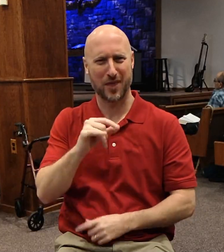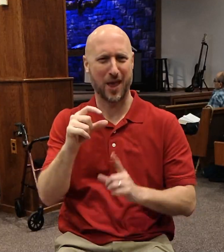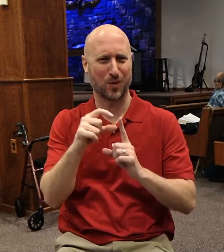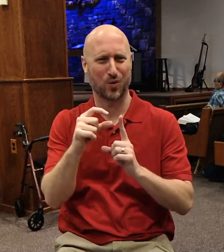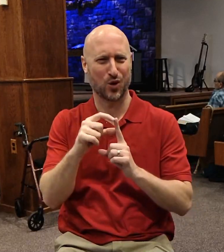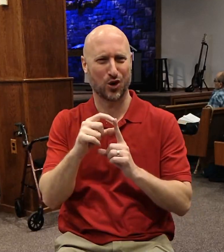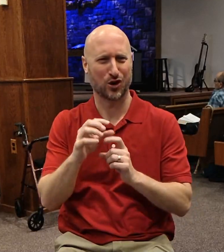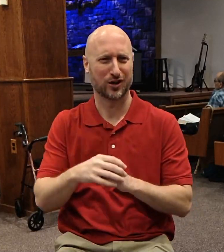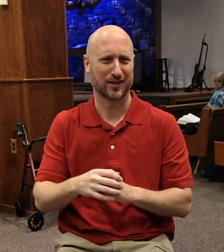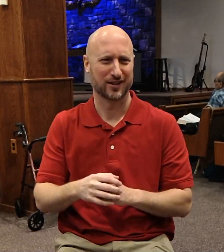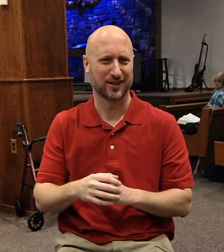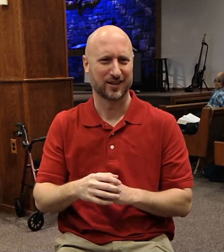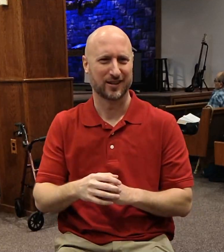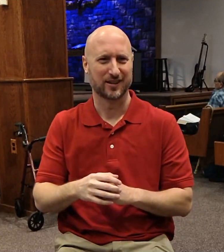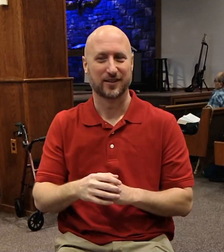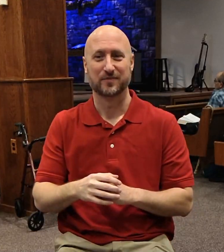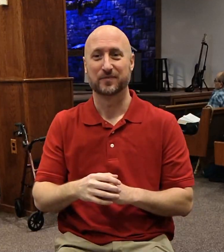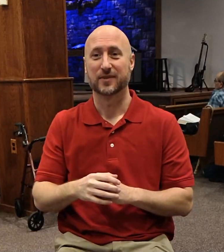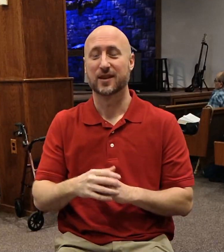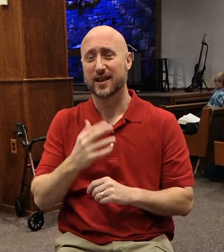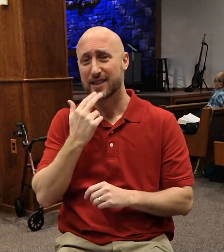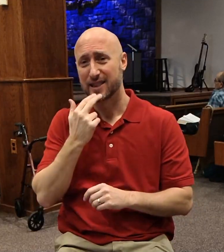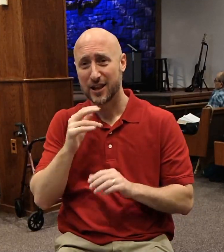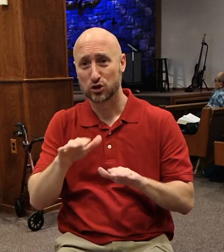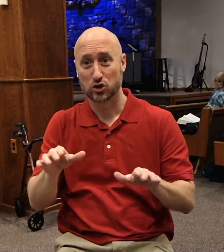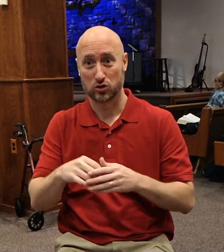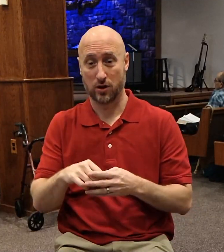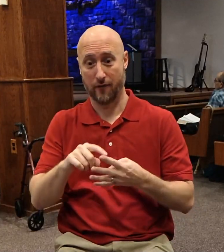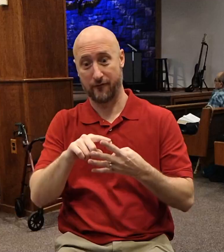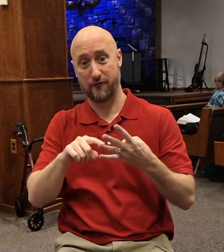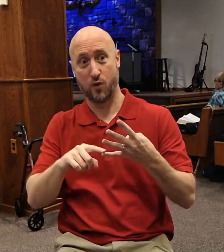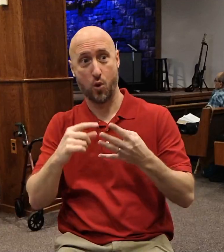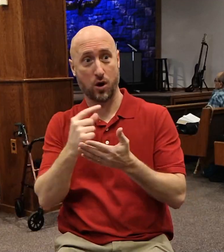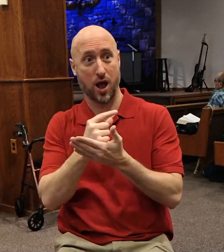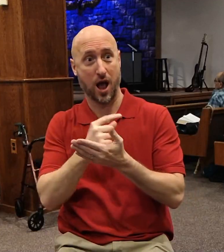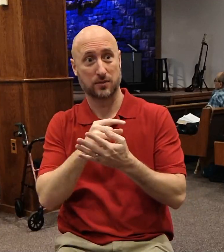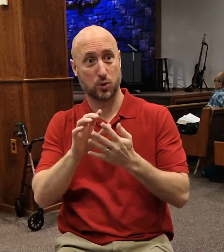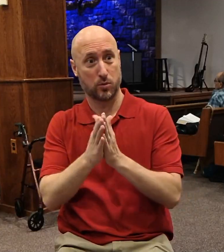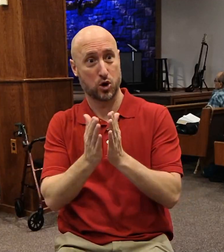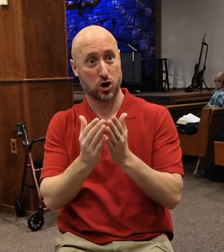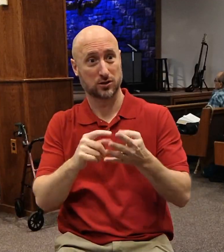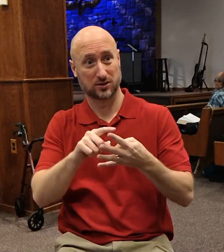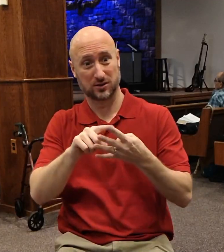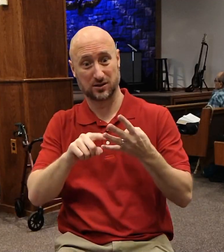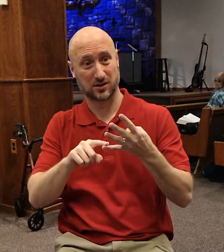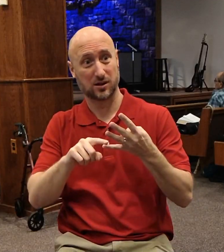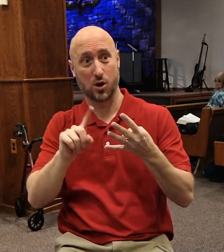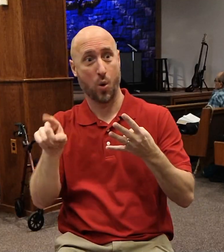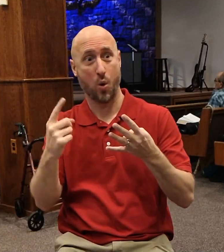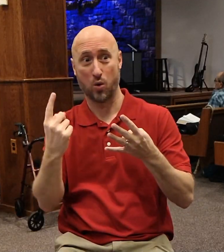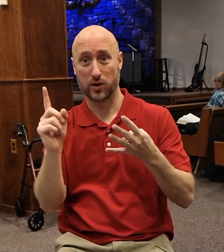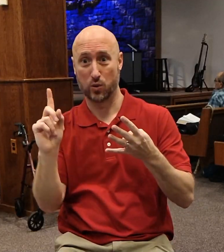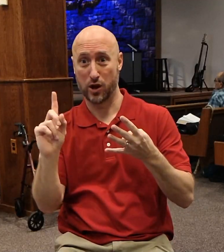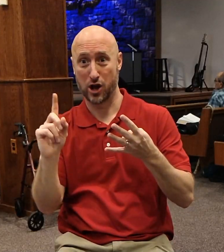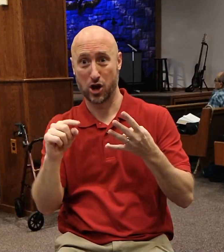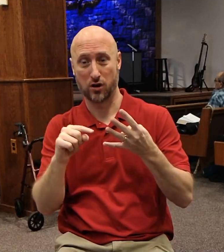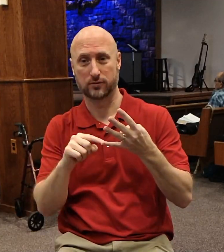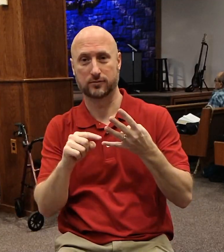He's so reliving it in the four gospels. The only place this term is used is here in John, this one time.